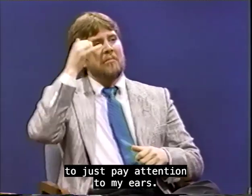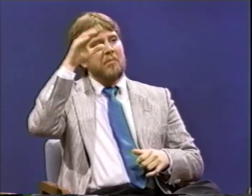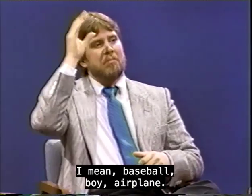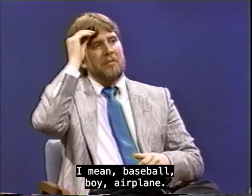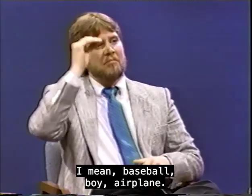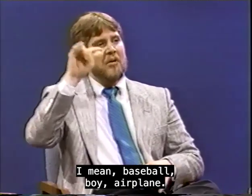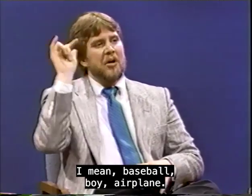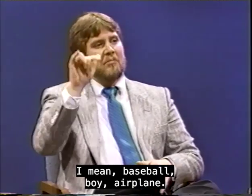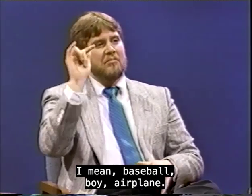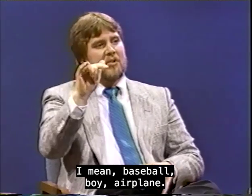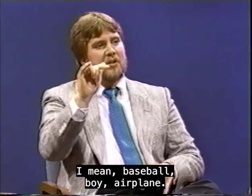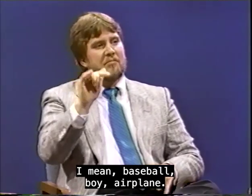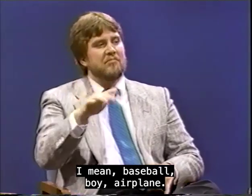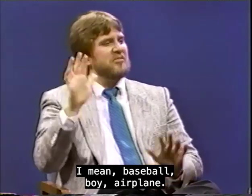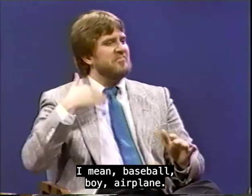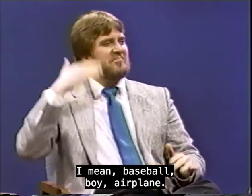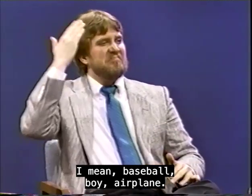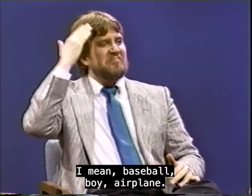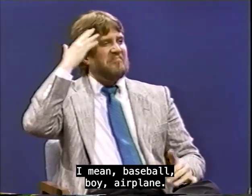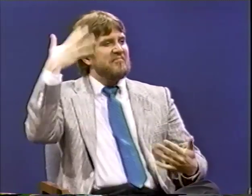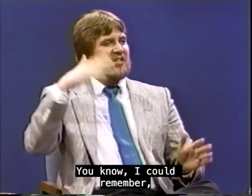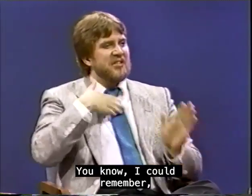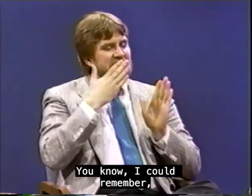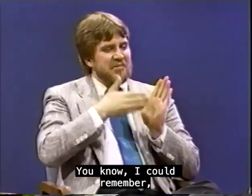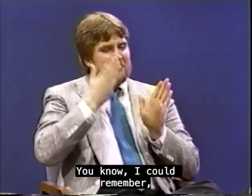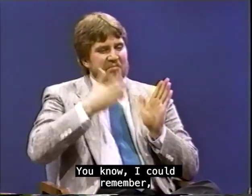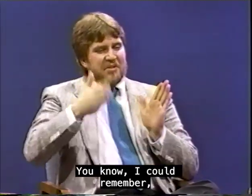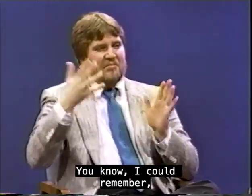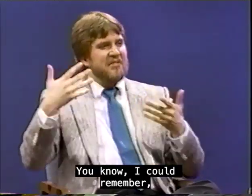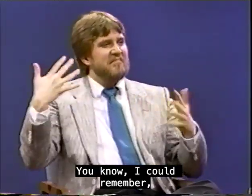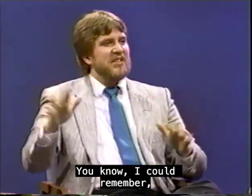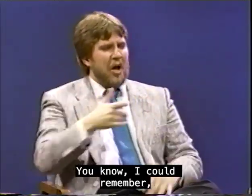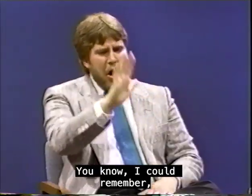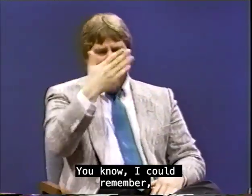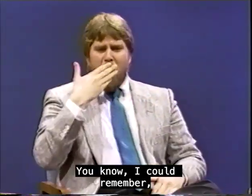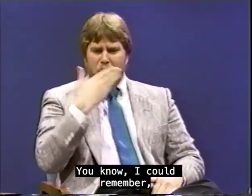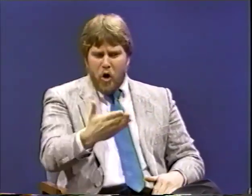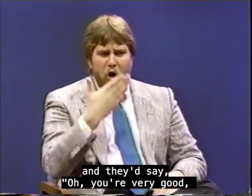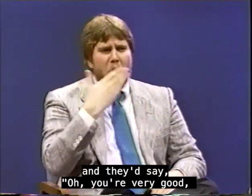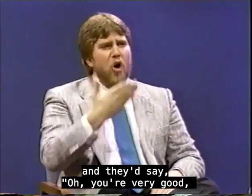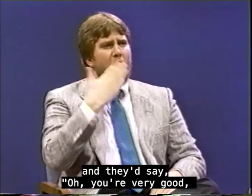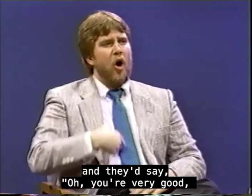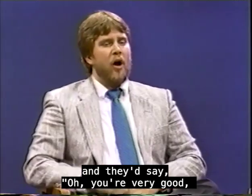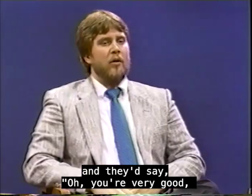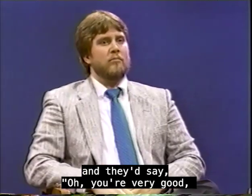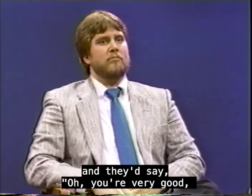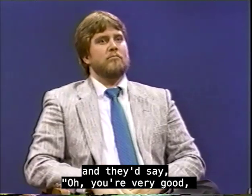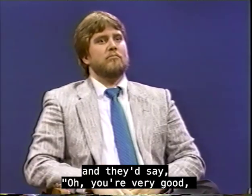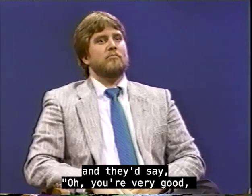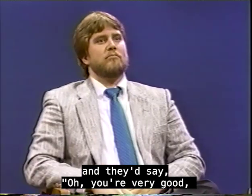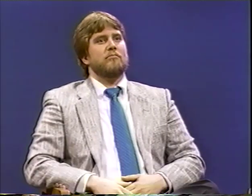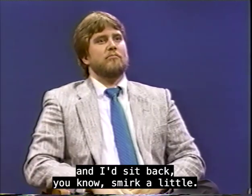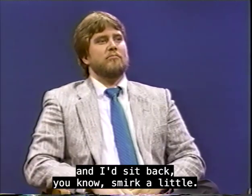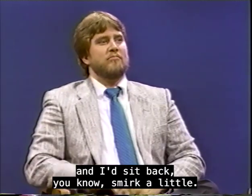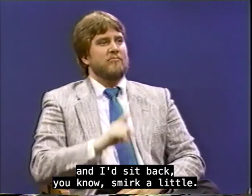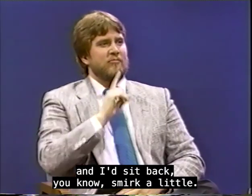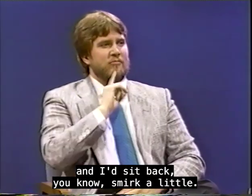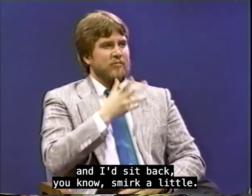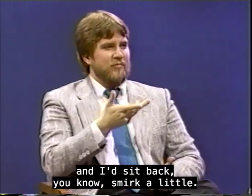ears. I mean, baseball, boy, airplane. I can remember, like, the order of the test. And they'd say, oh, you're very good, Ken. And I'd sit